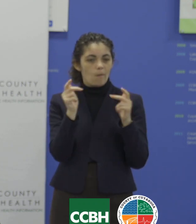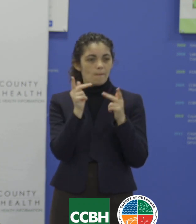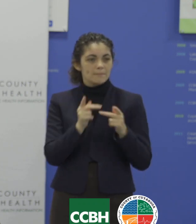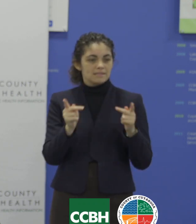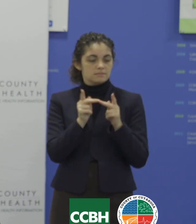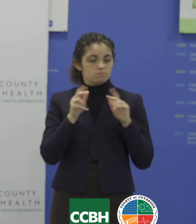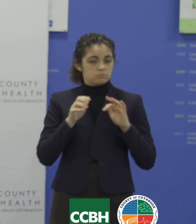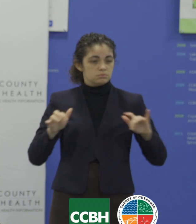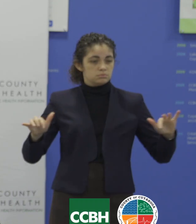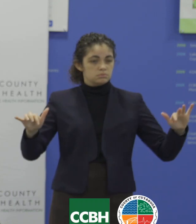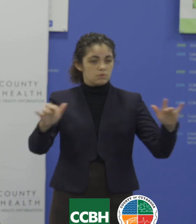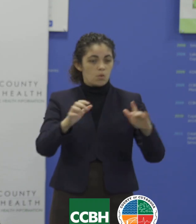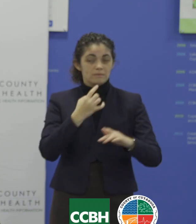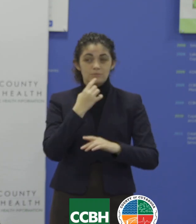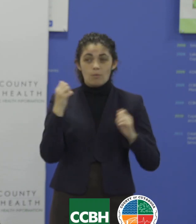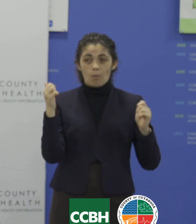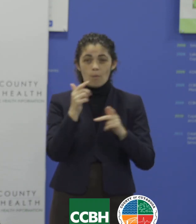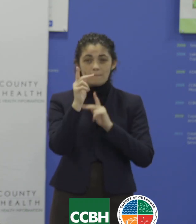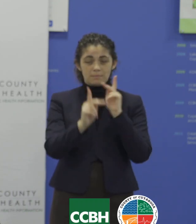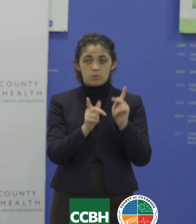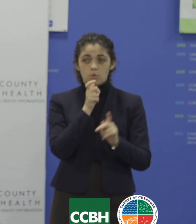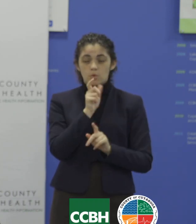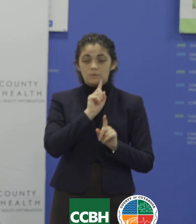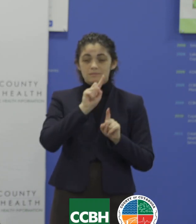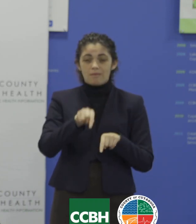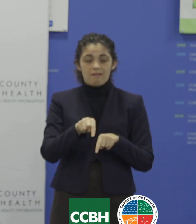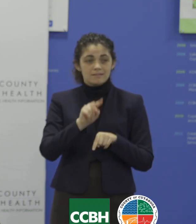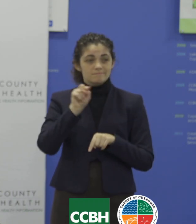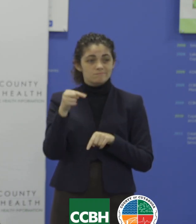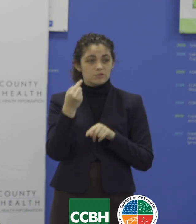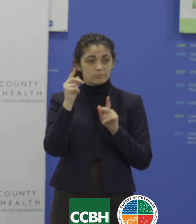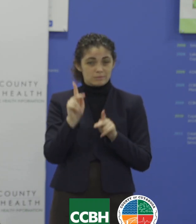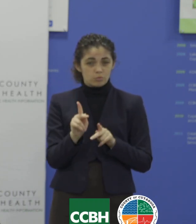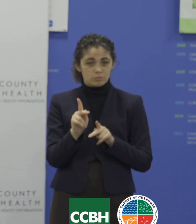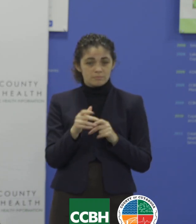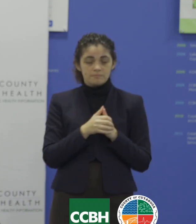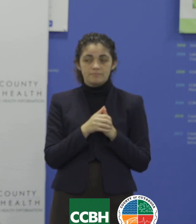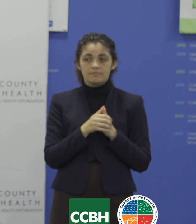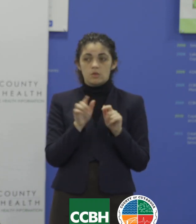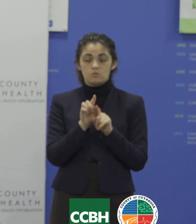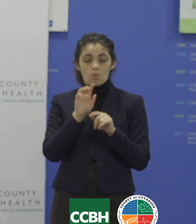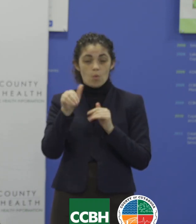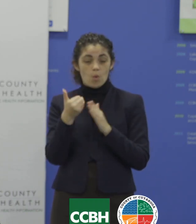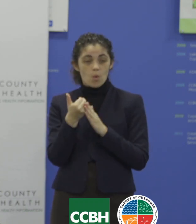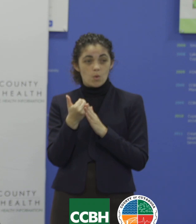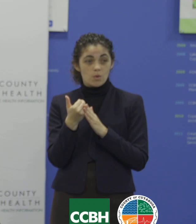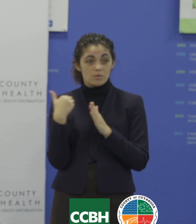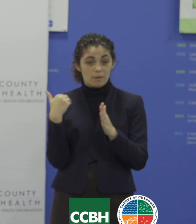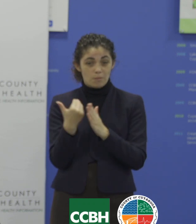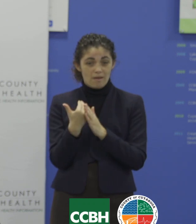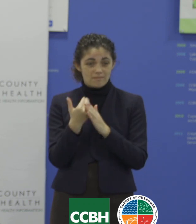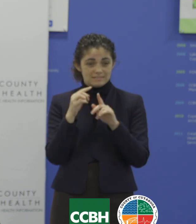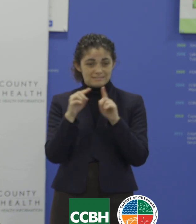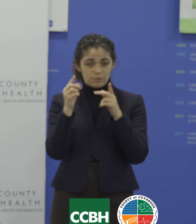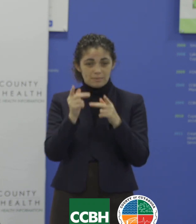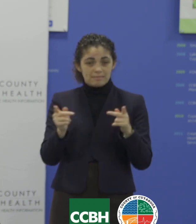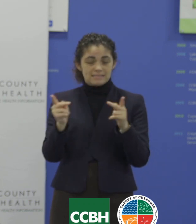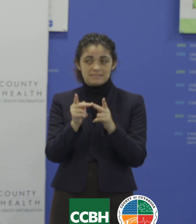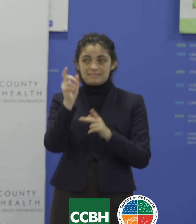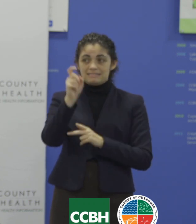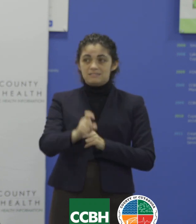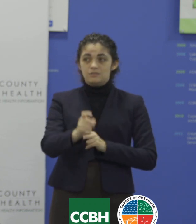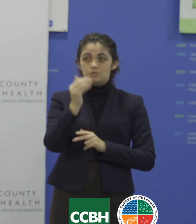that guidance to our first responders, that on every call that they make, and every response that they make, that they need to be